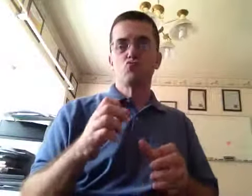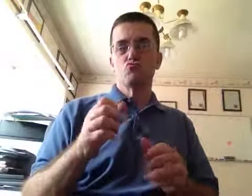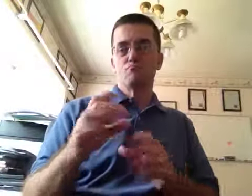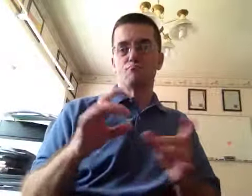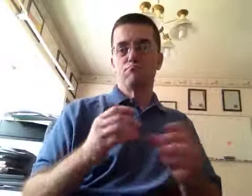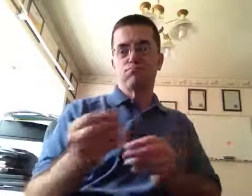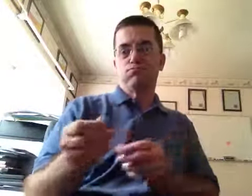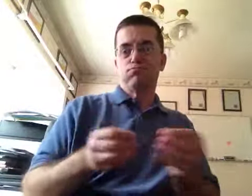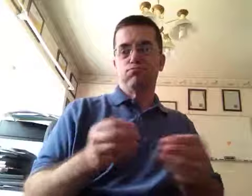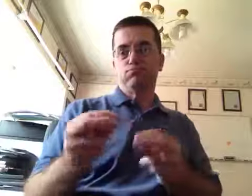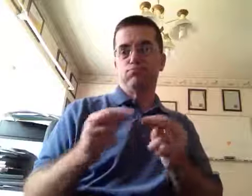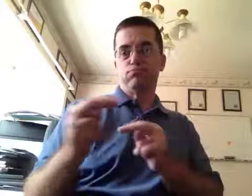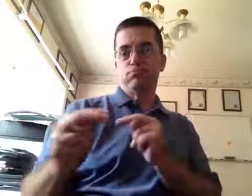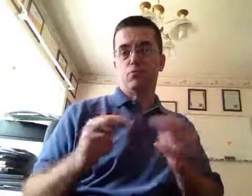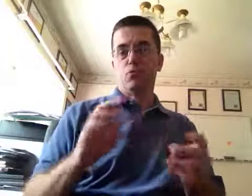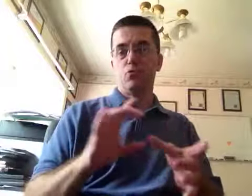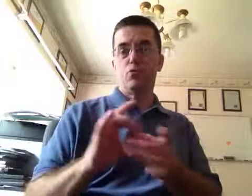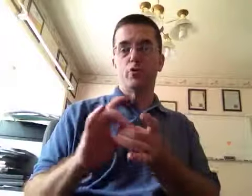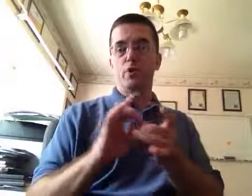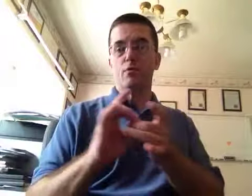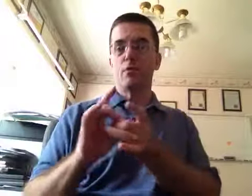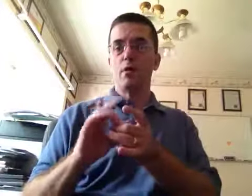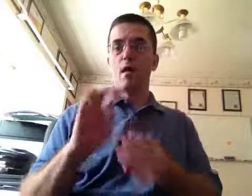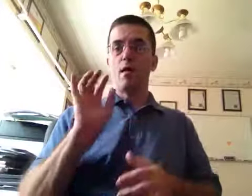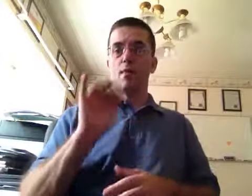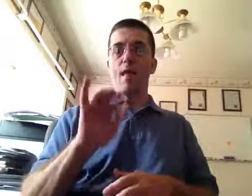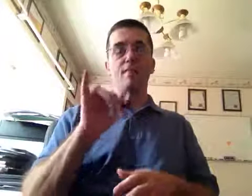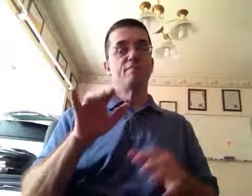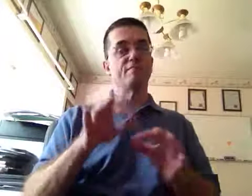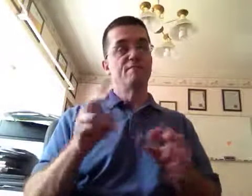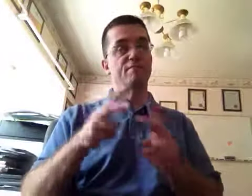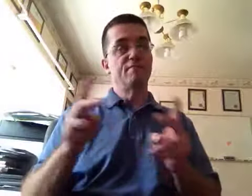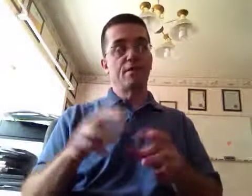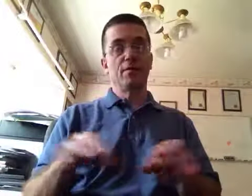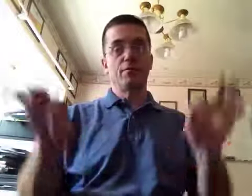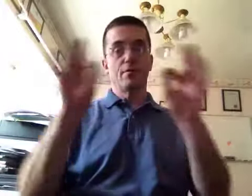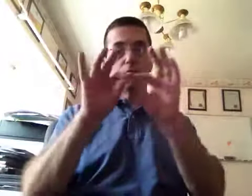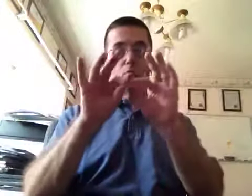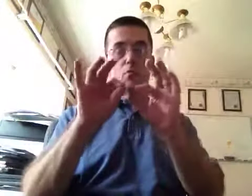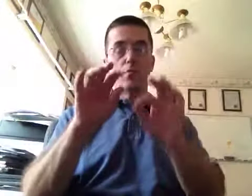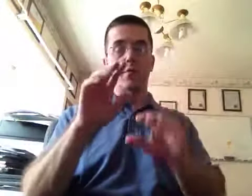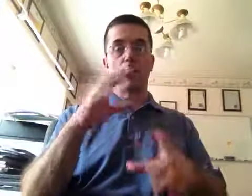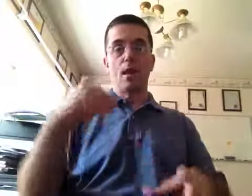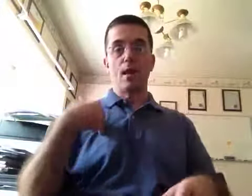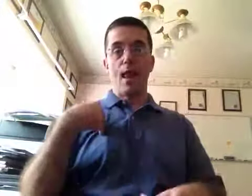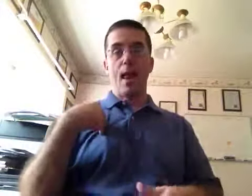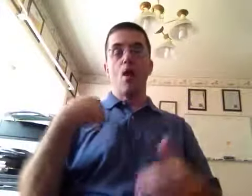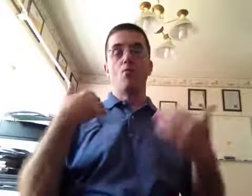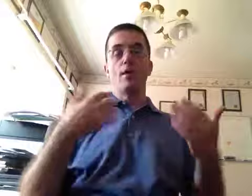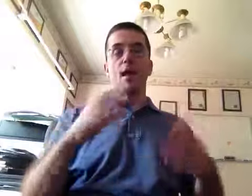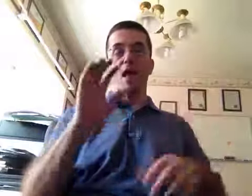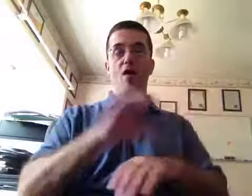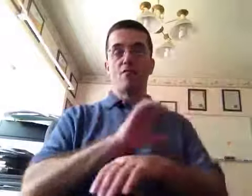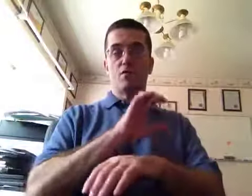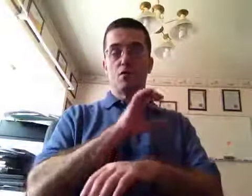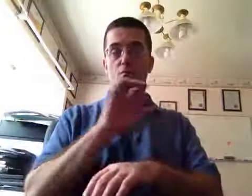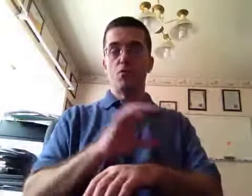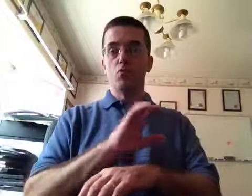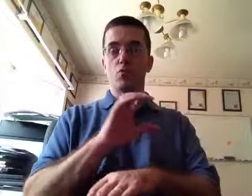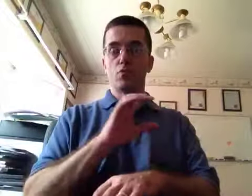long. We've got a whole generation that thinks the computer is the gateway to heaven. And I'm sorry, I love the internet, but it's not going to get you